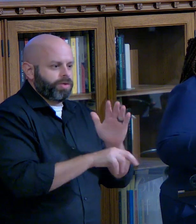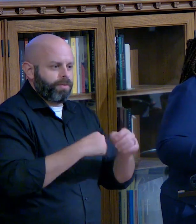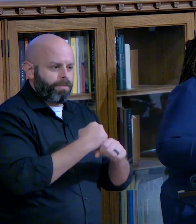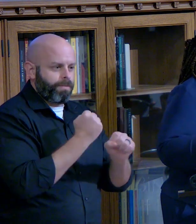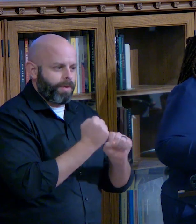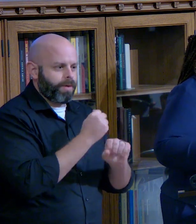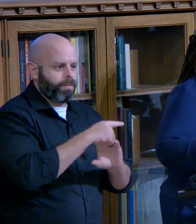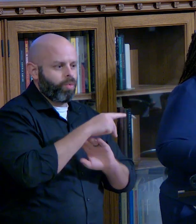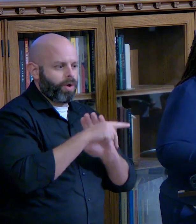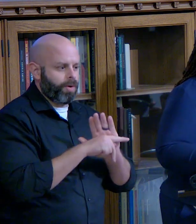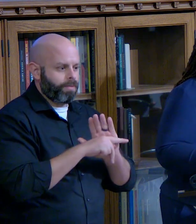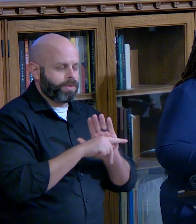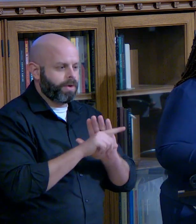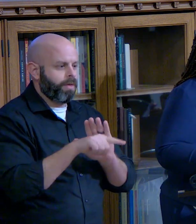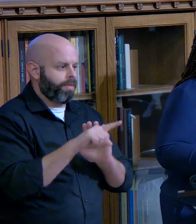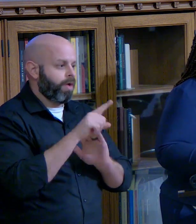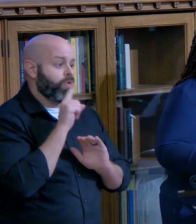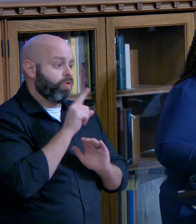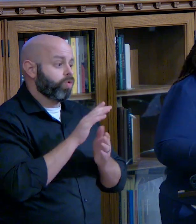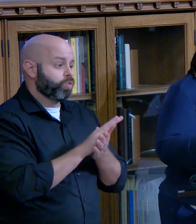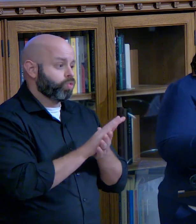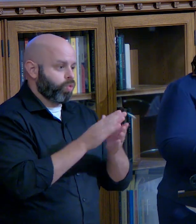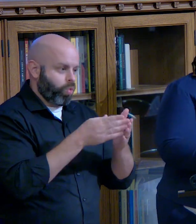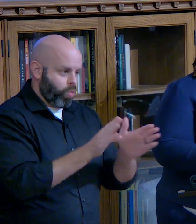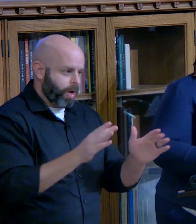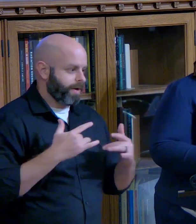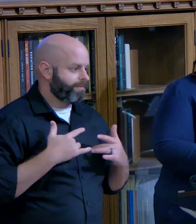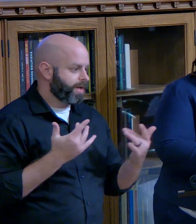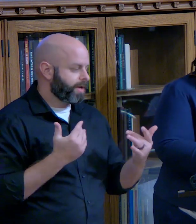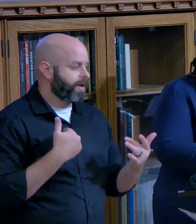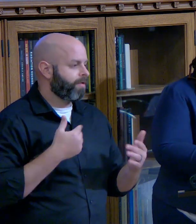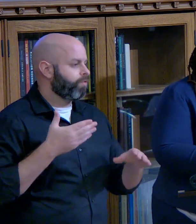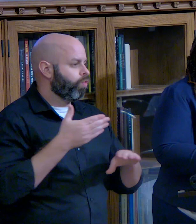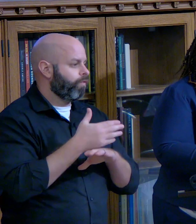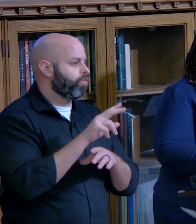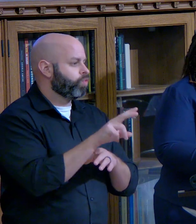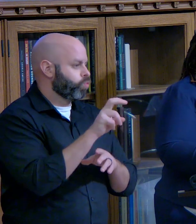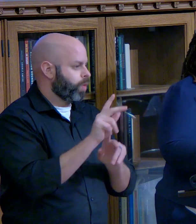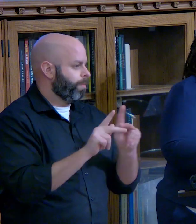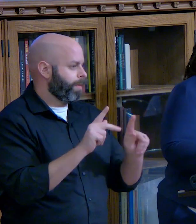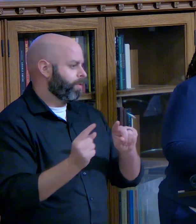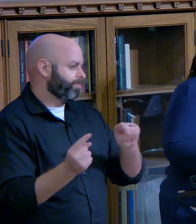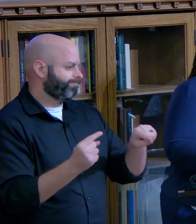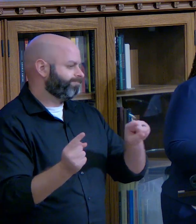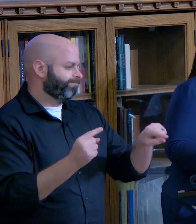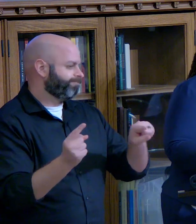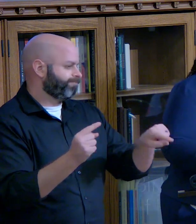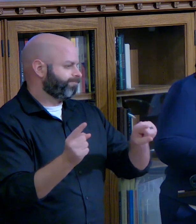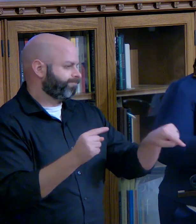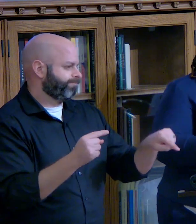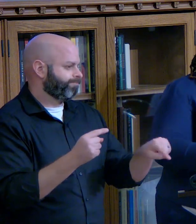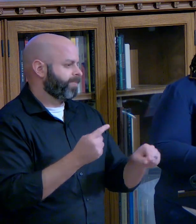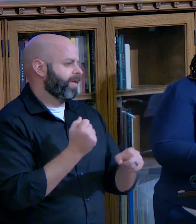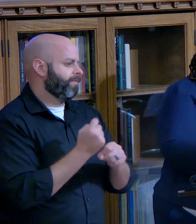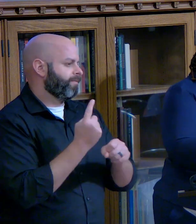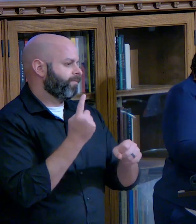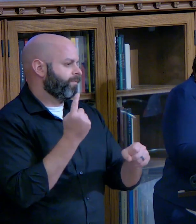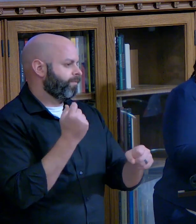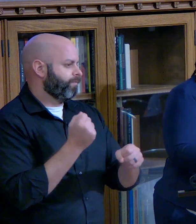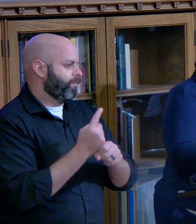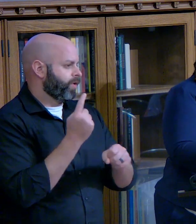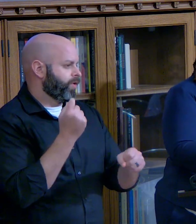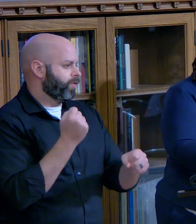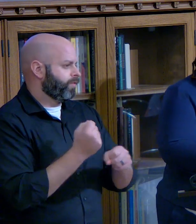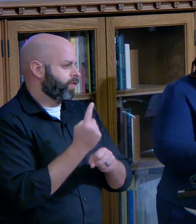they are a schoolwide event we have over 200 participants every year from a variety of